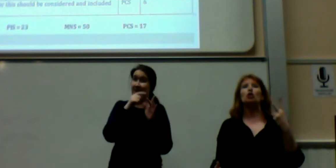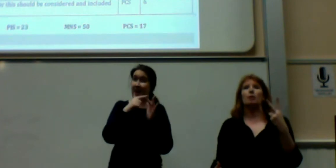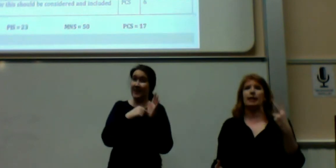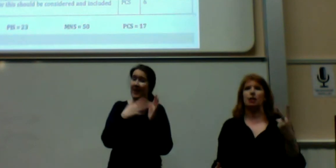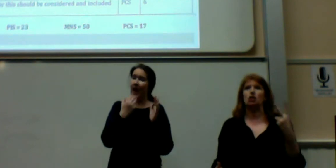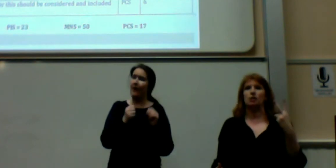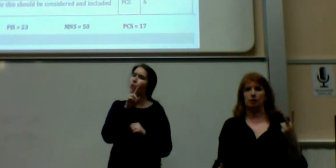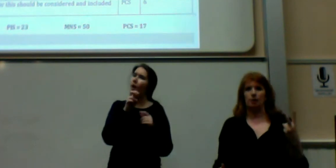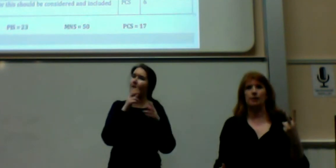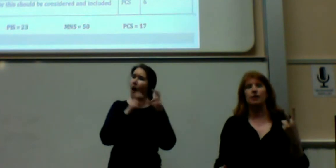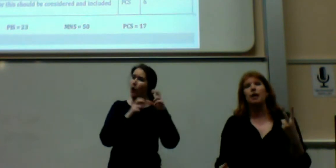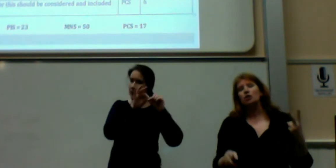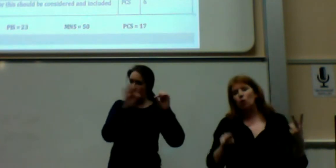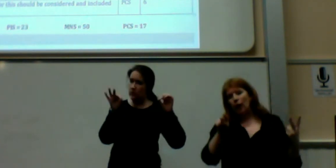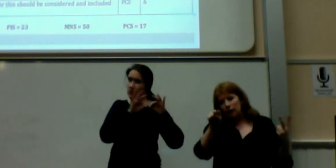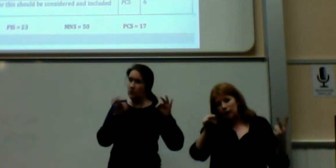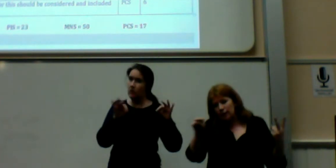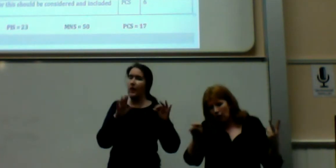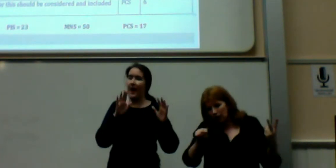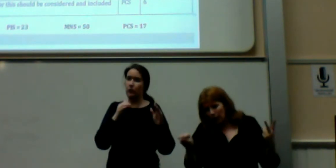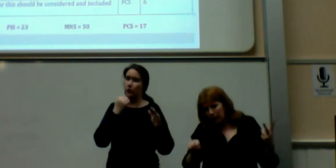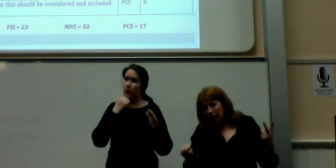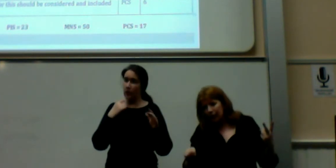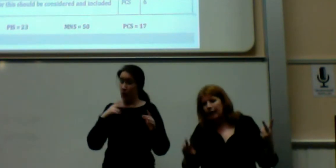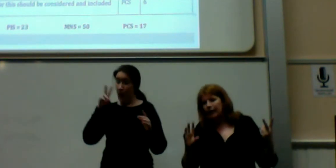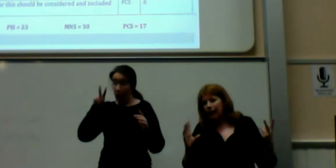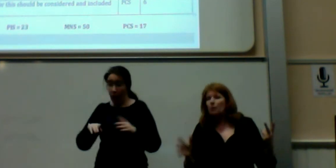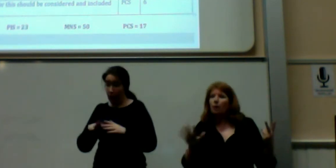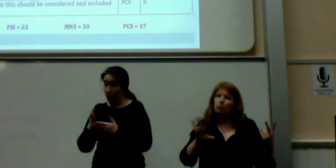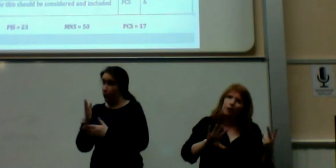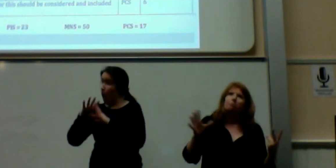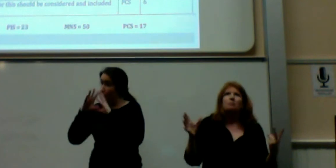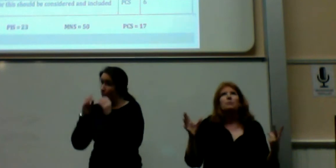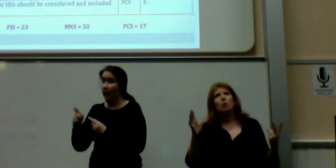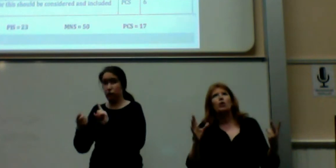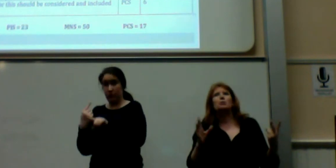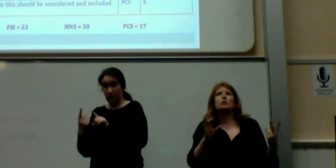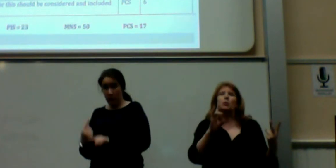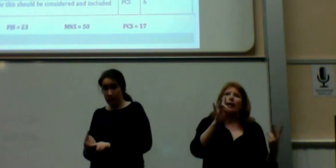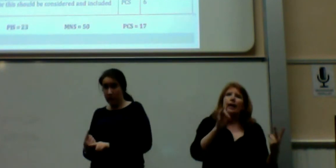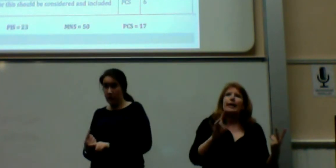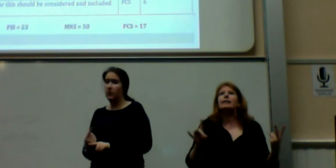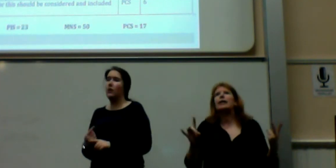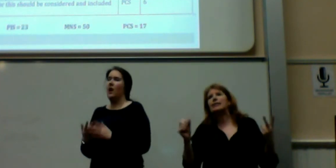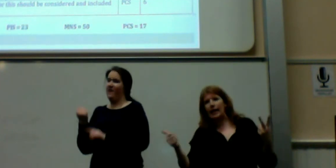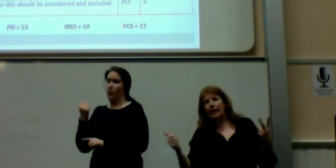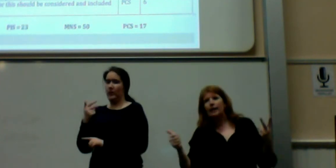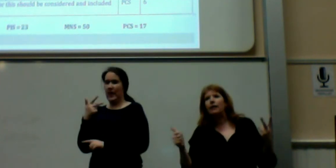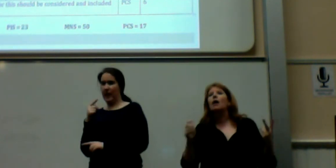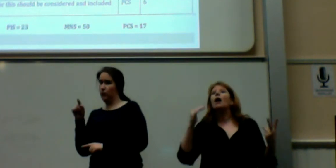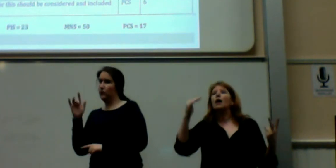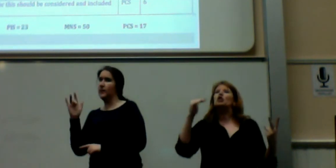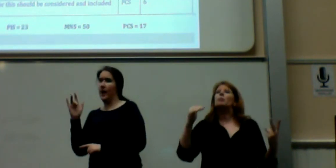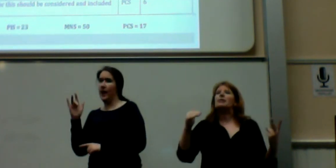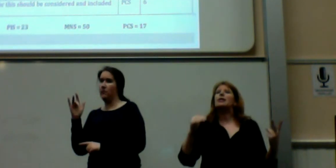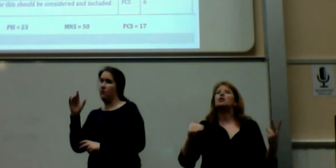12 argumentation statements. So I looked at all of their data and came up with somewhere between 8 and